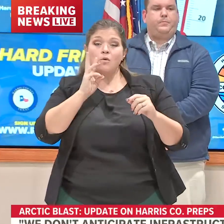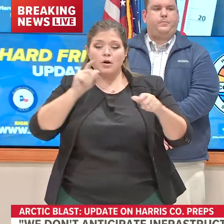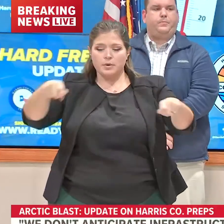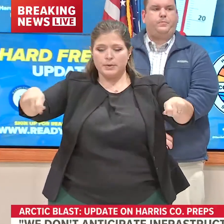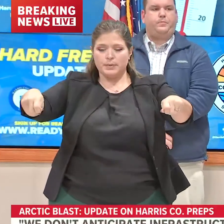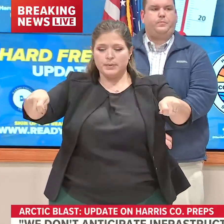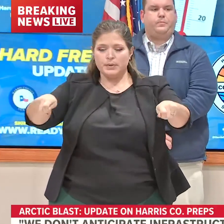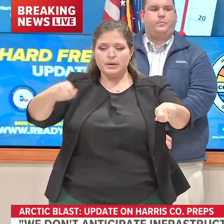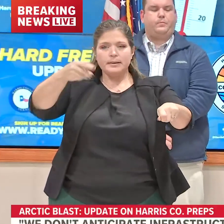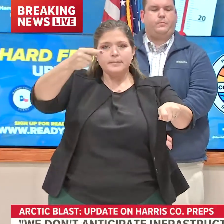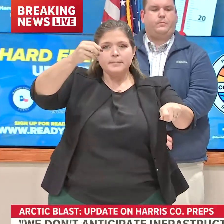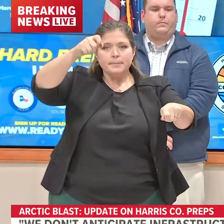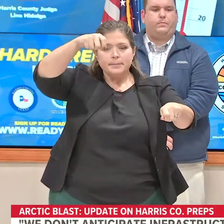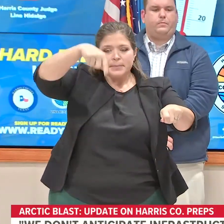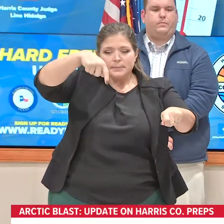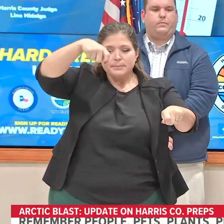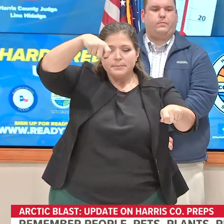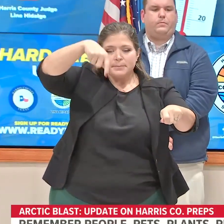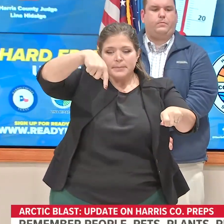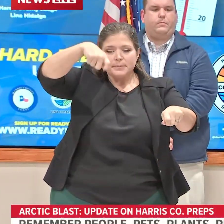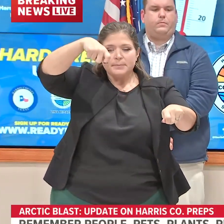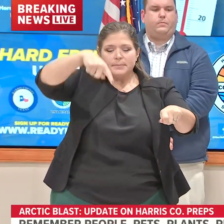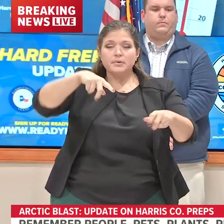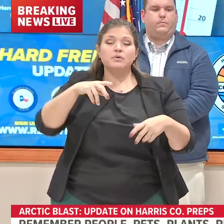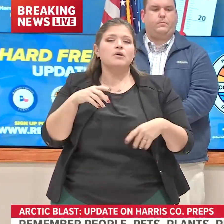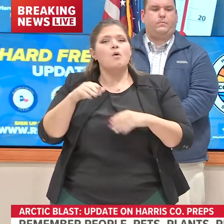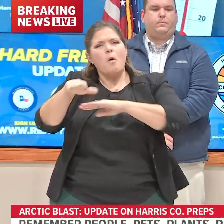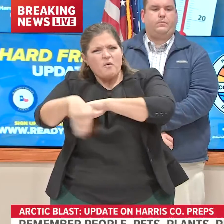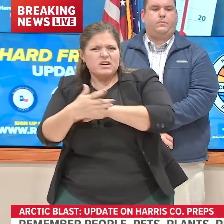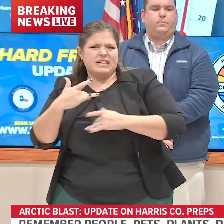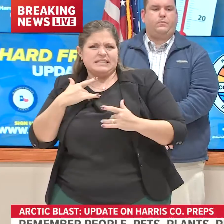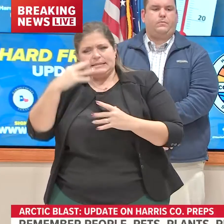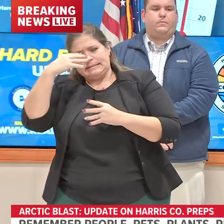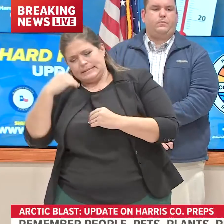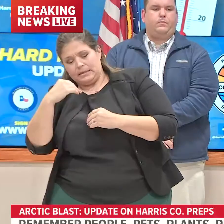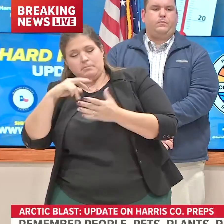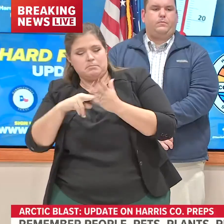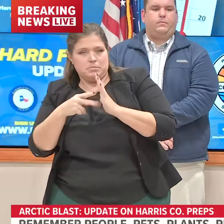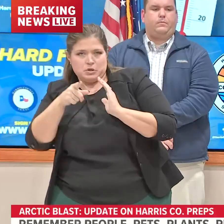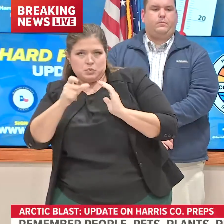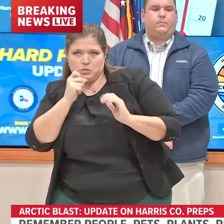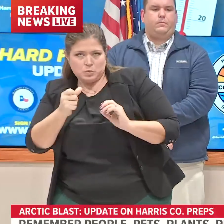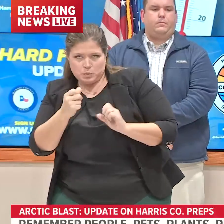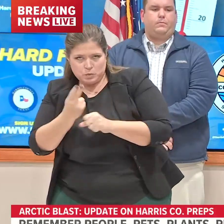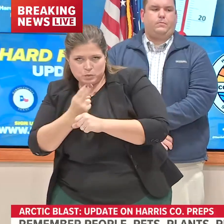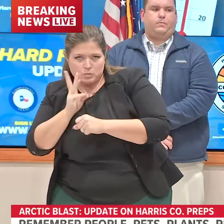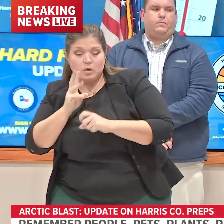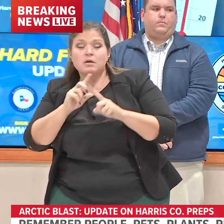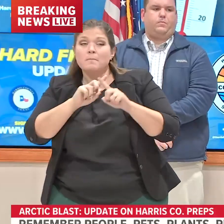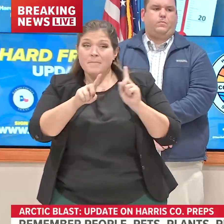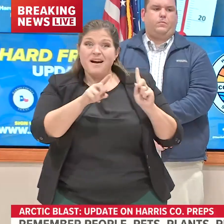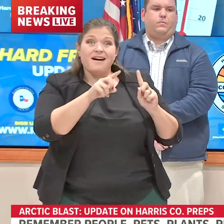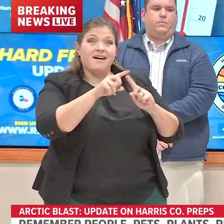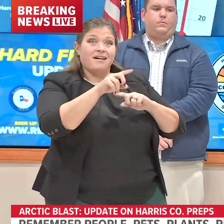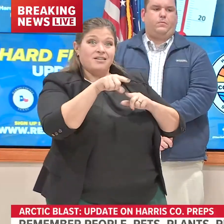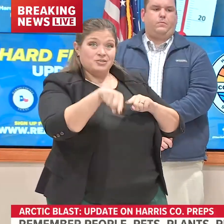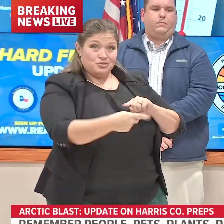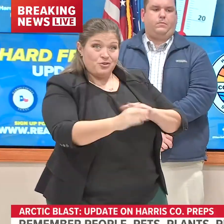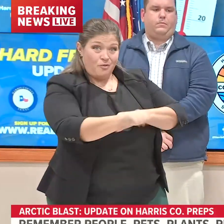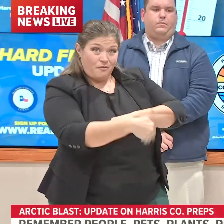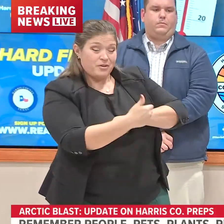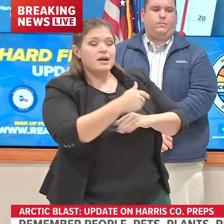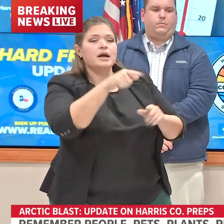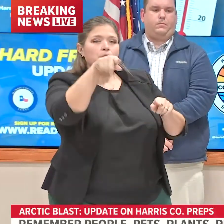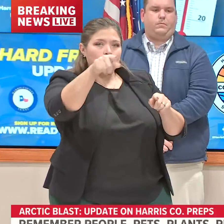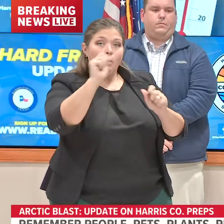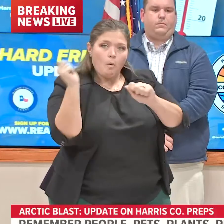where you're not going to be, running the water, using the water. So keep all of your faucets trickling overnight, those nights that we're going to hit the